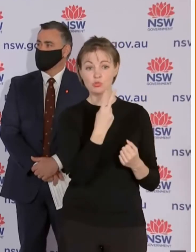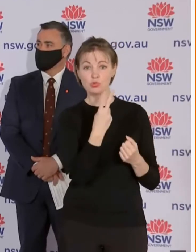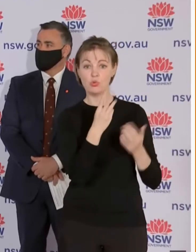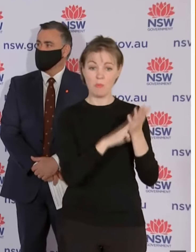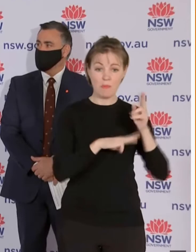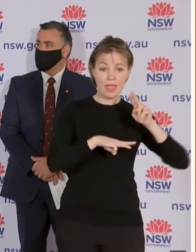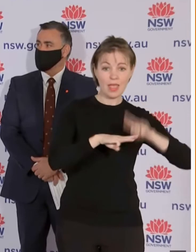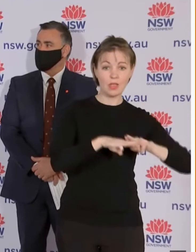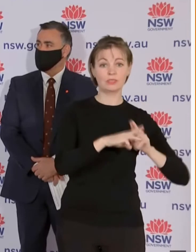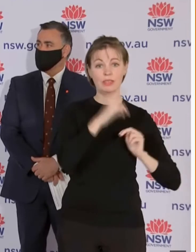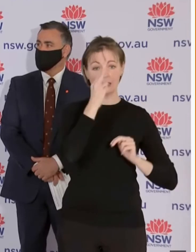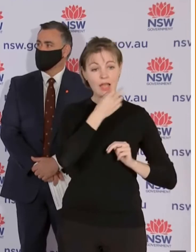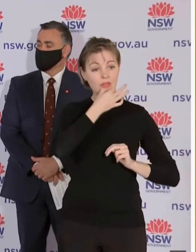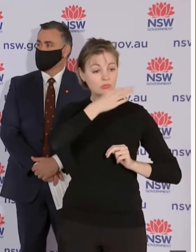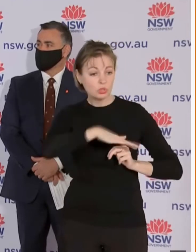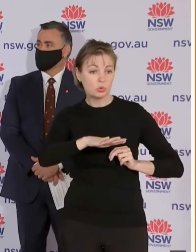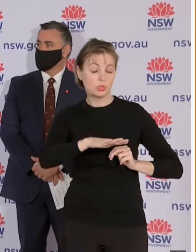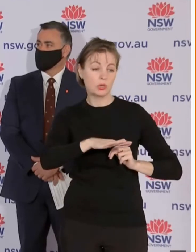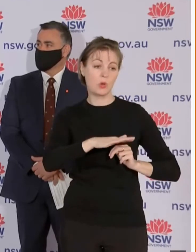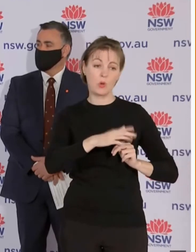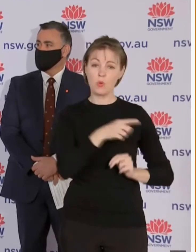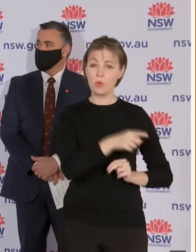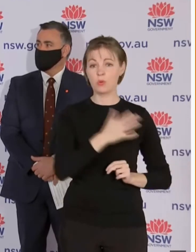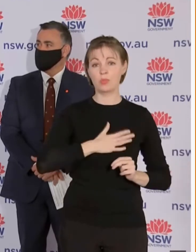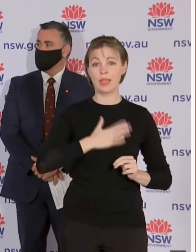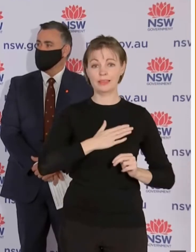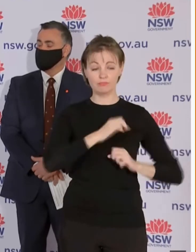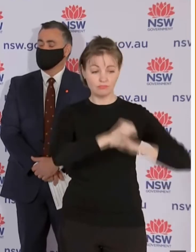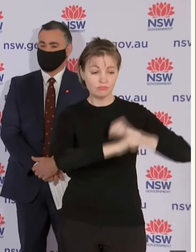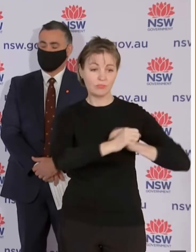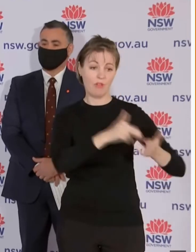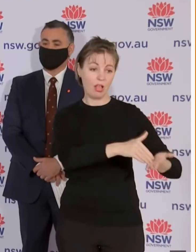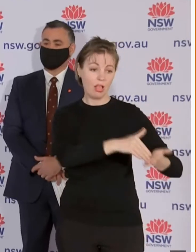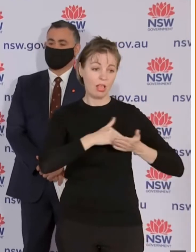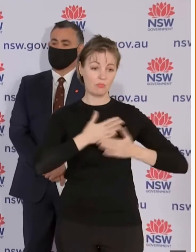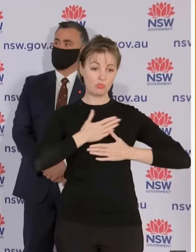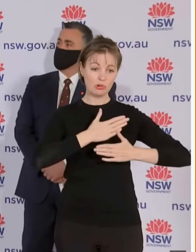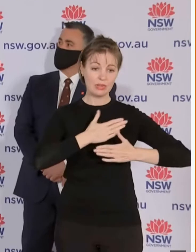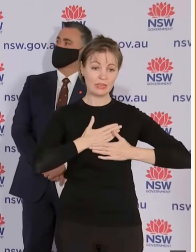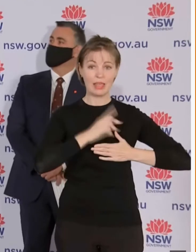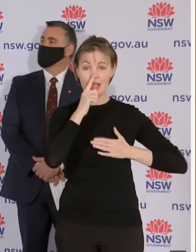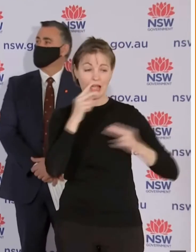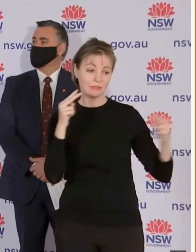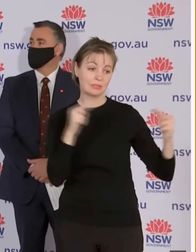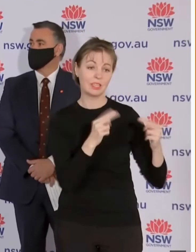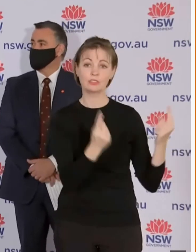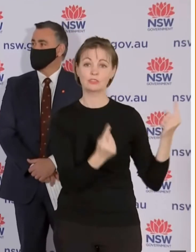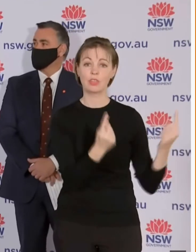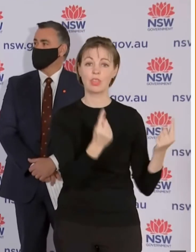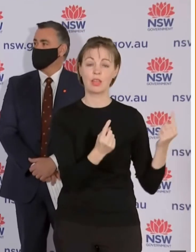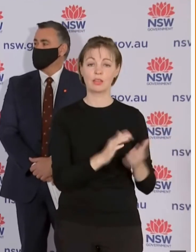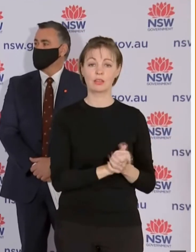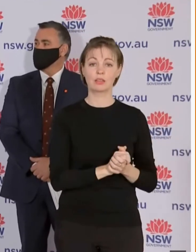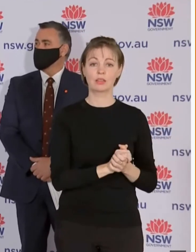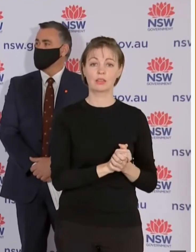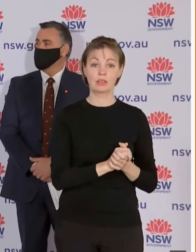children, so sick that they need to be ventilated in our intensive care unit and separated from their children. Sometimes they don't have extended family to